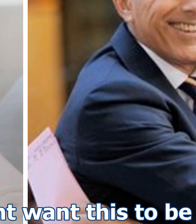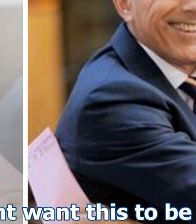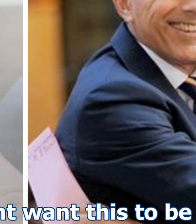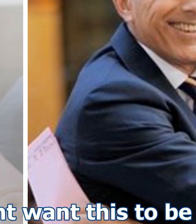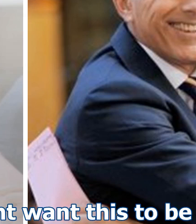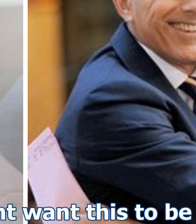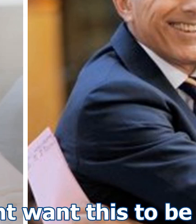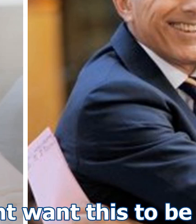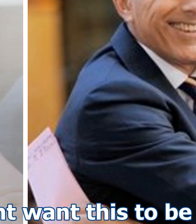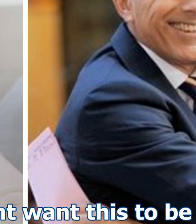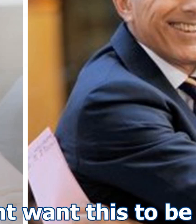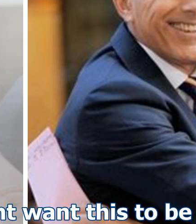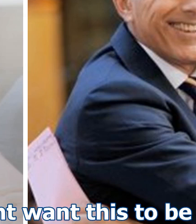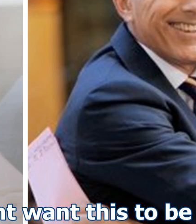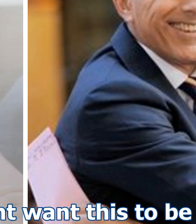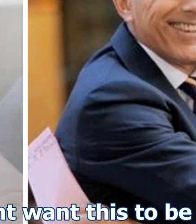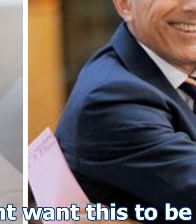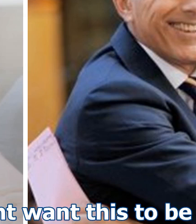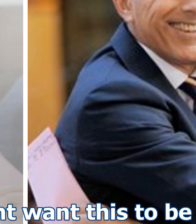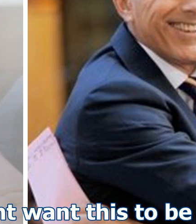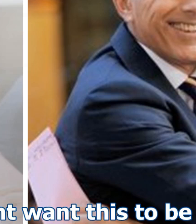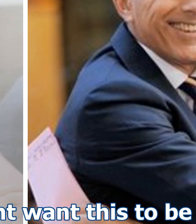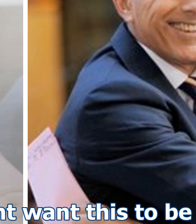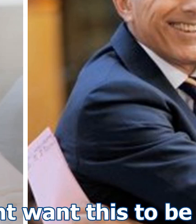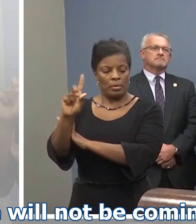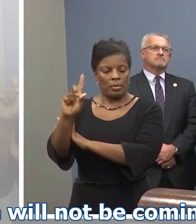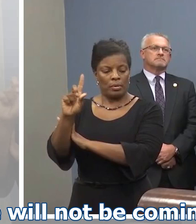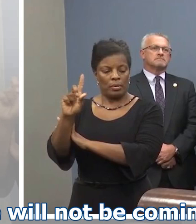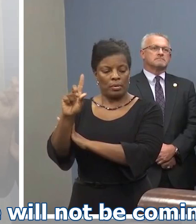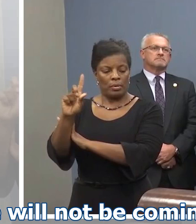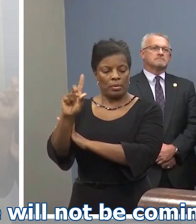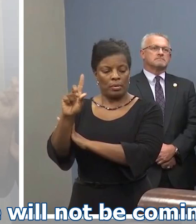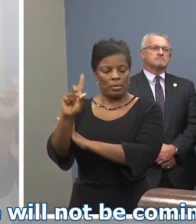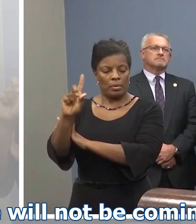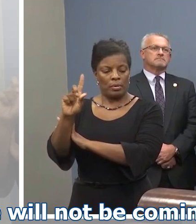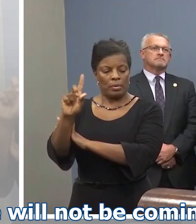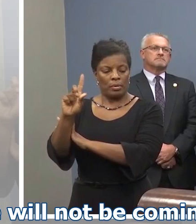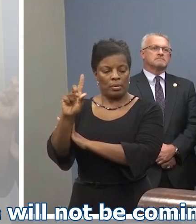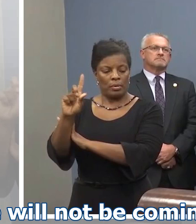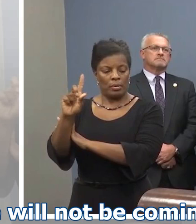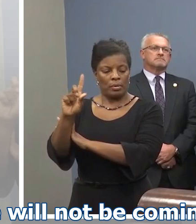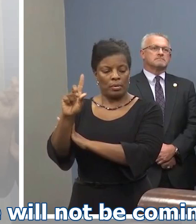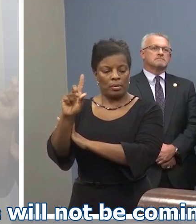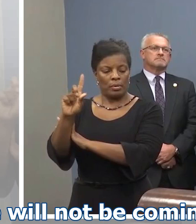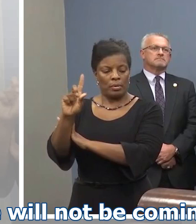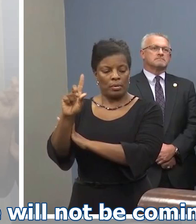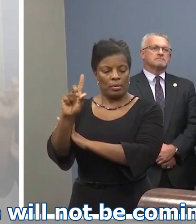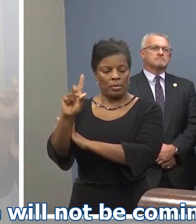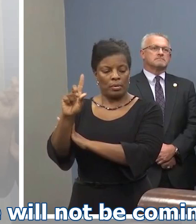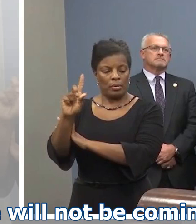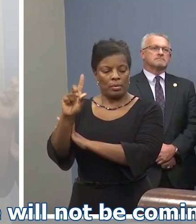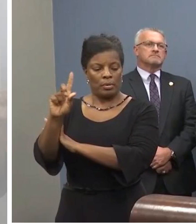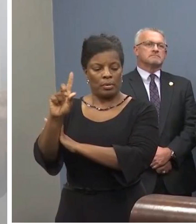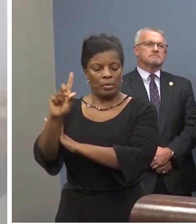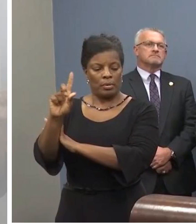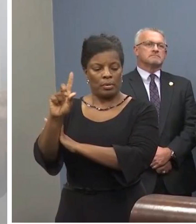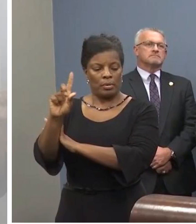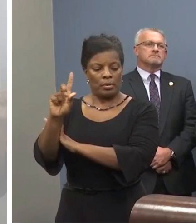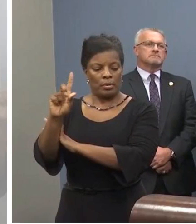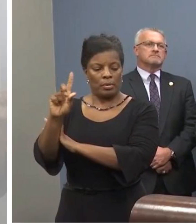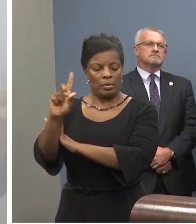don't want this to be an issue in the future, she said. She will not be coming to any more of our news conferences.